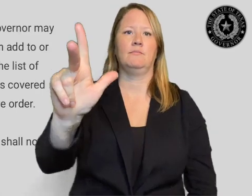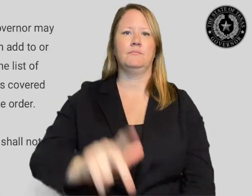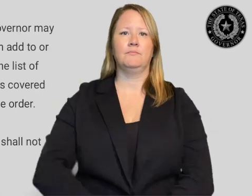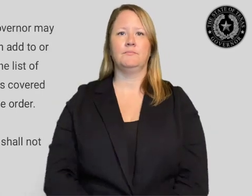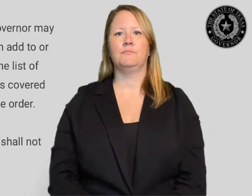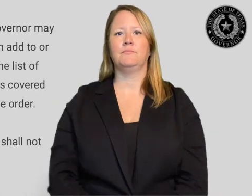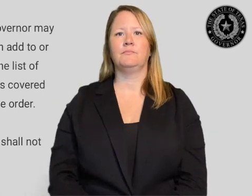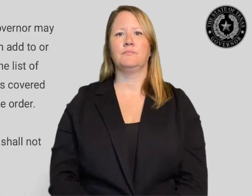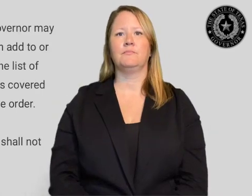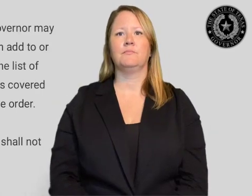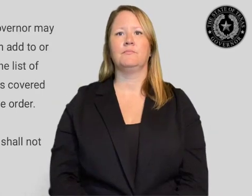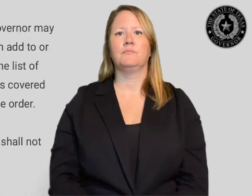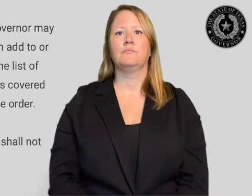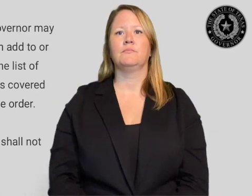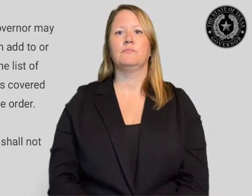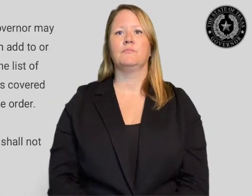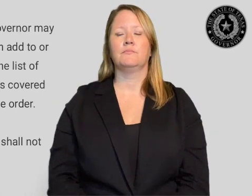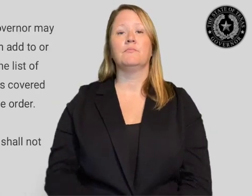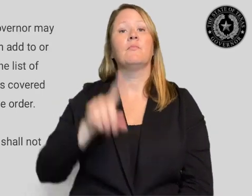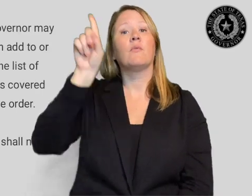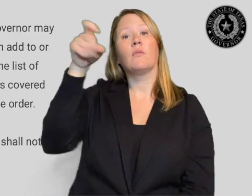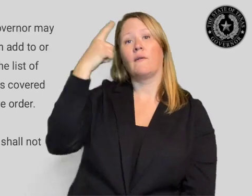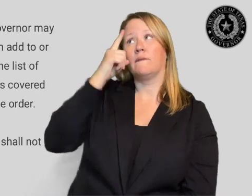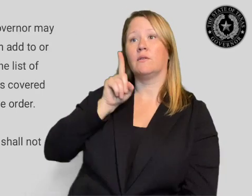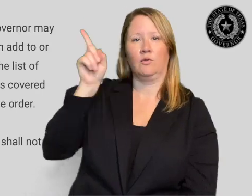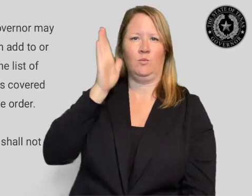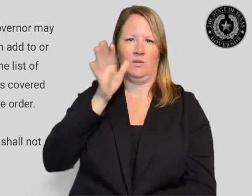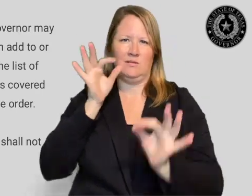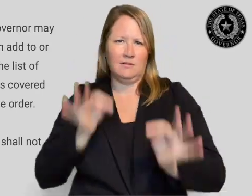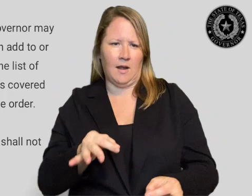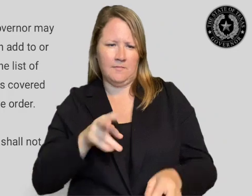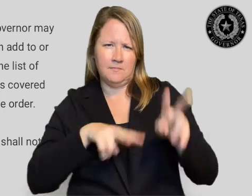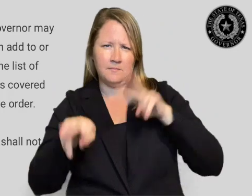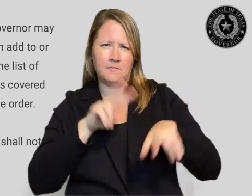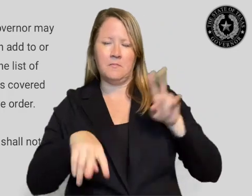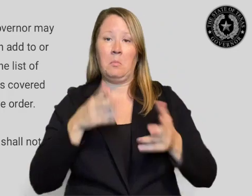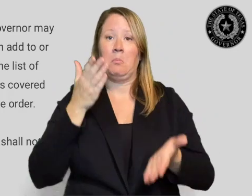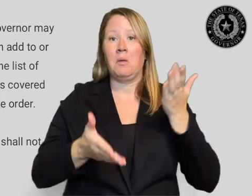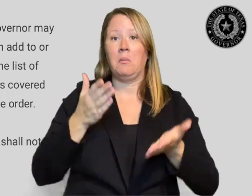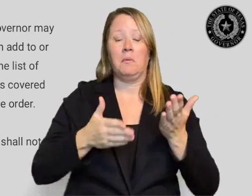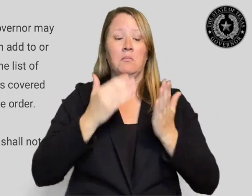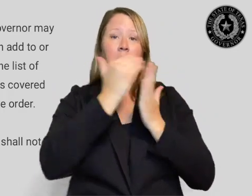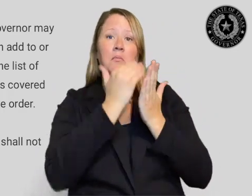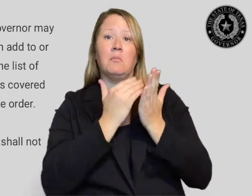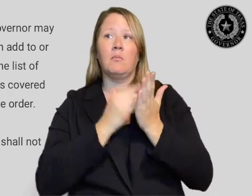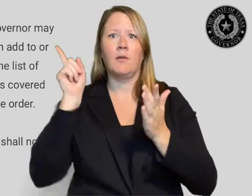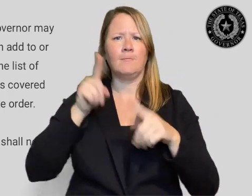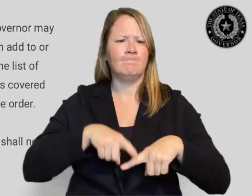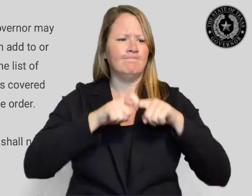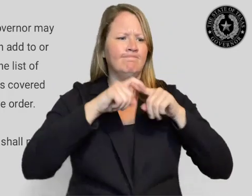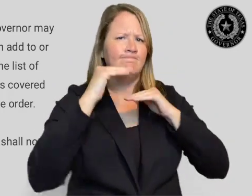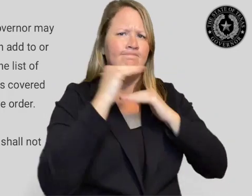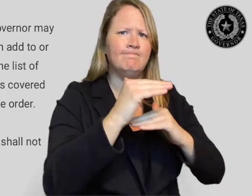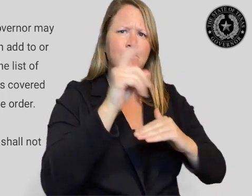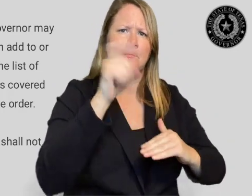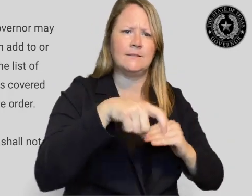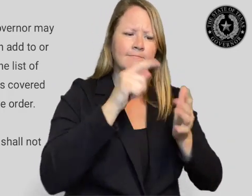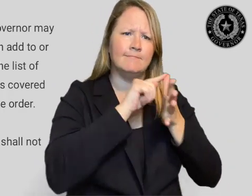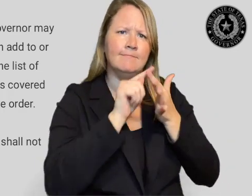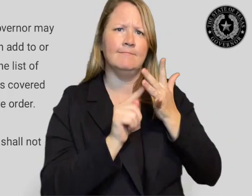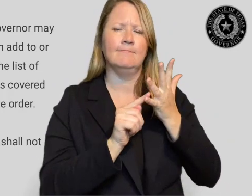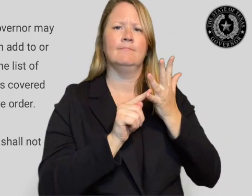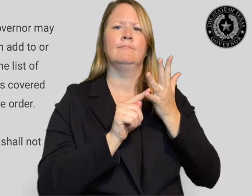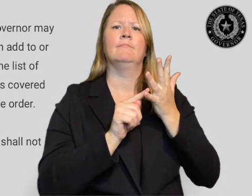proclamation, add to or subtract from the list of states and cities covered by this executive order. This order to